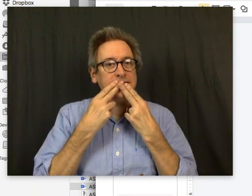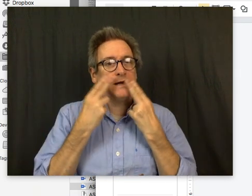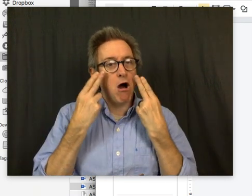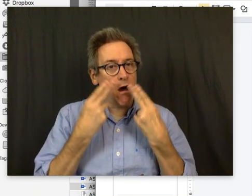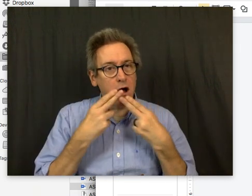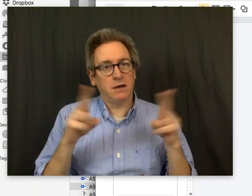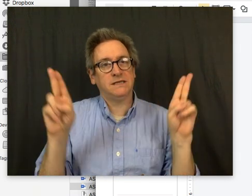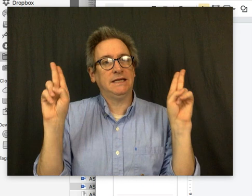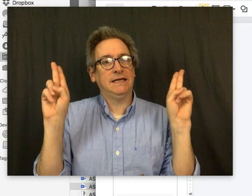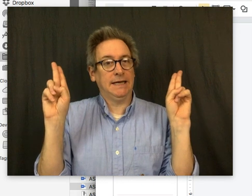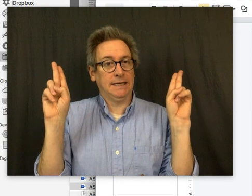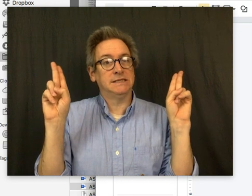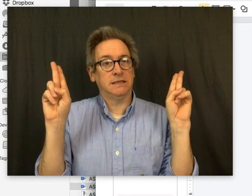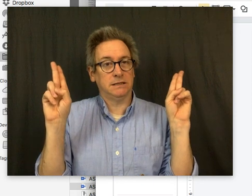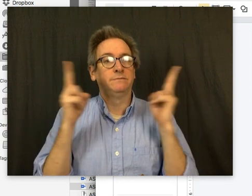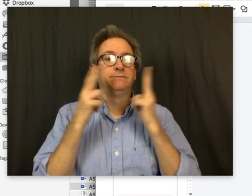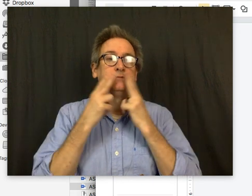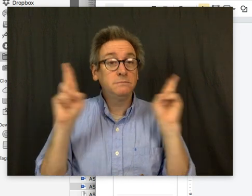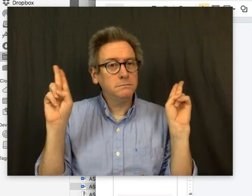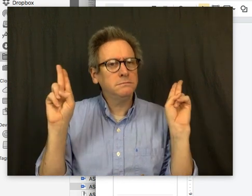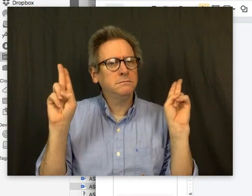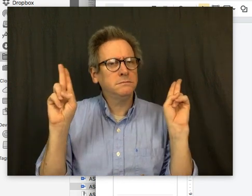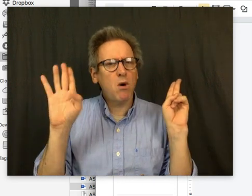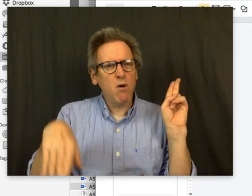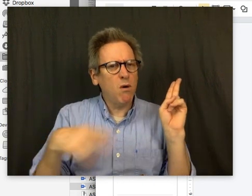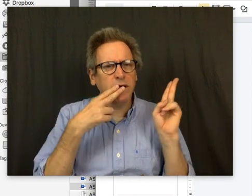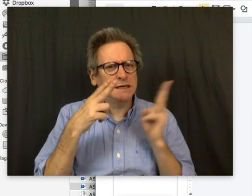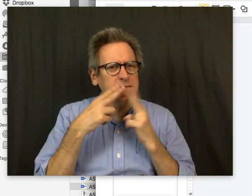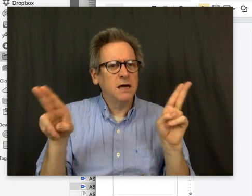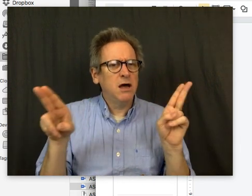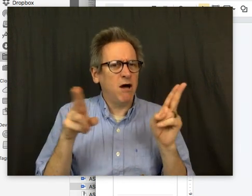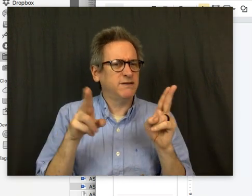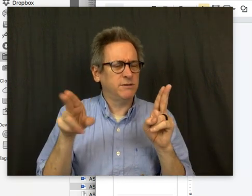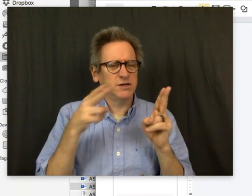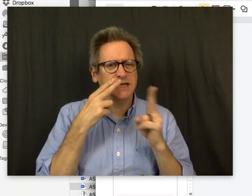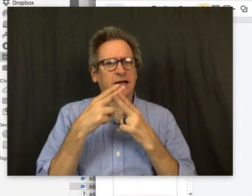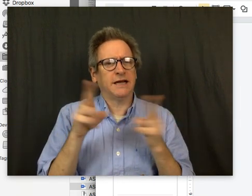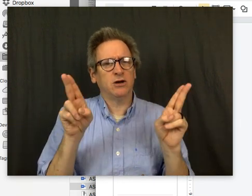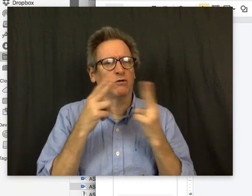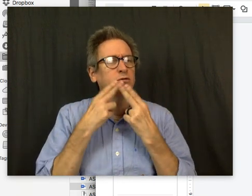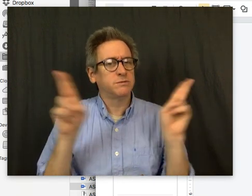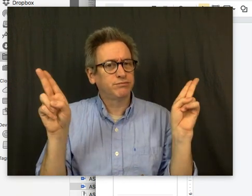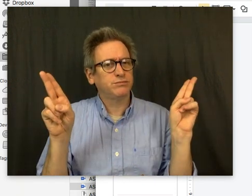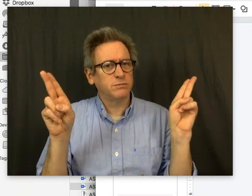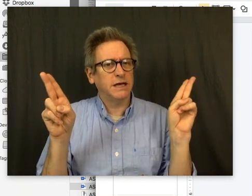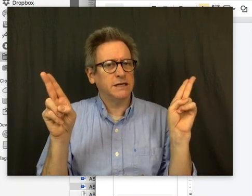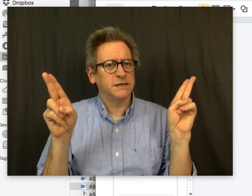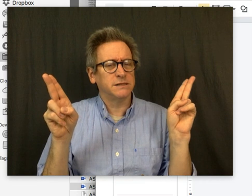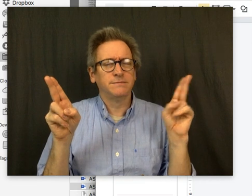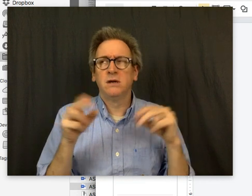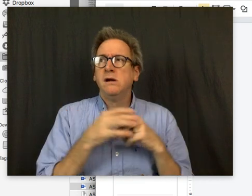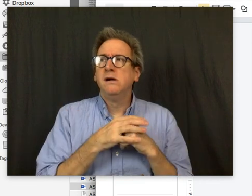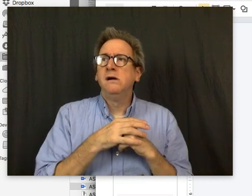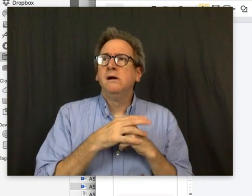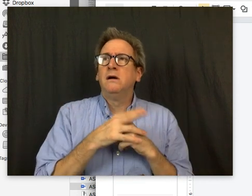And this is an honestly innocent. Oh, innocent. Oftentimes you'll see it like in courtrooms.